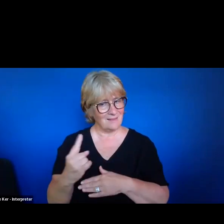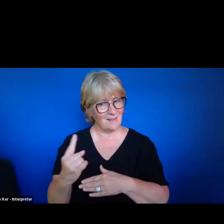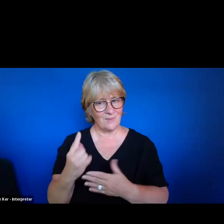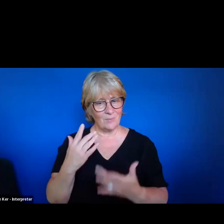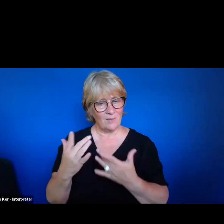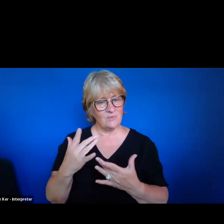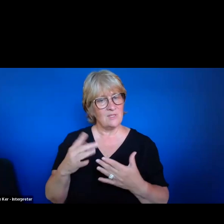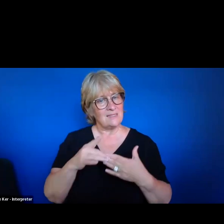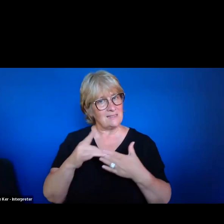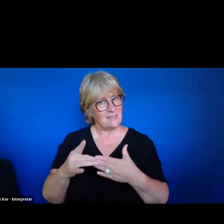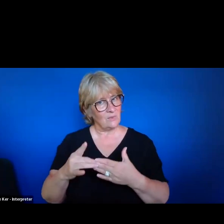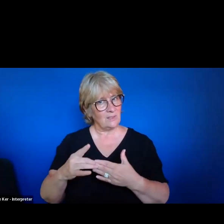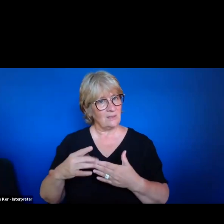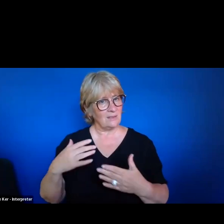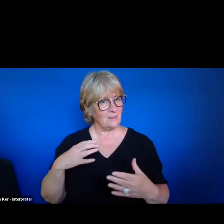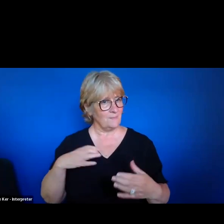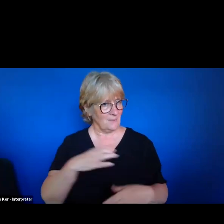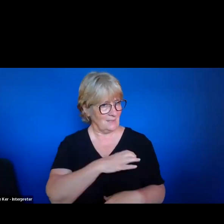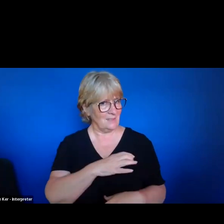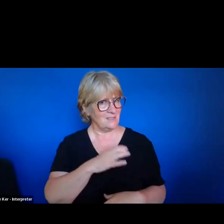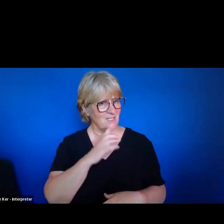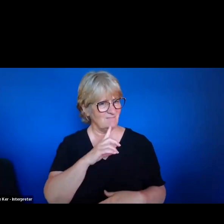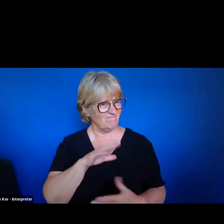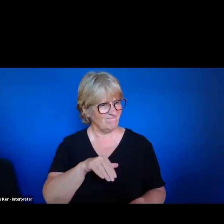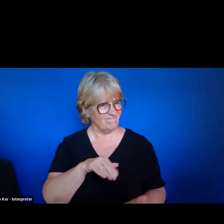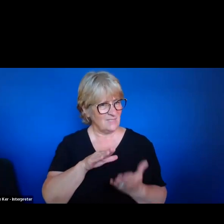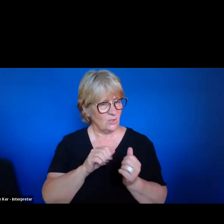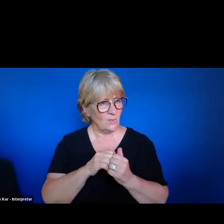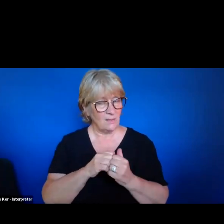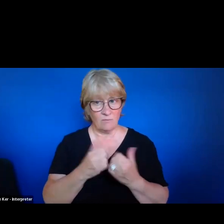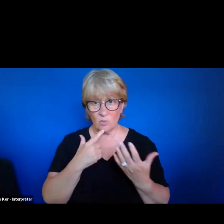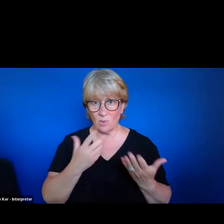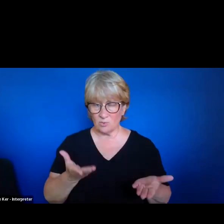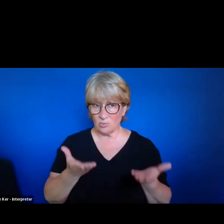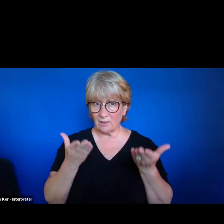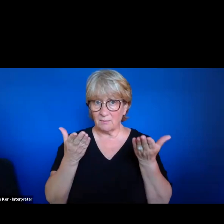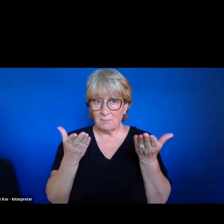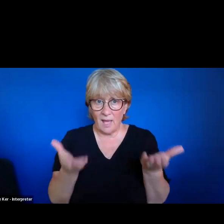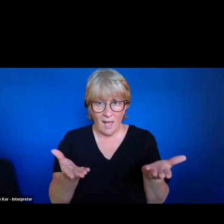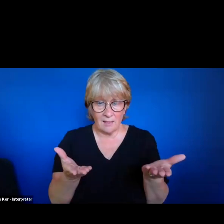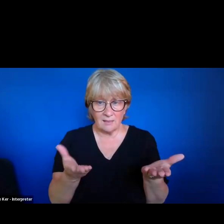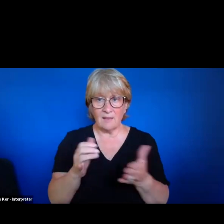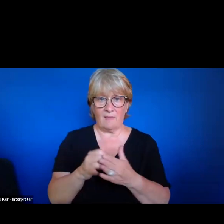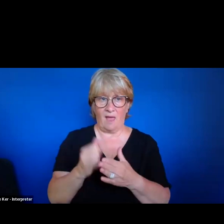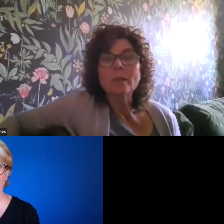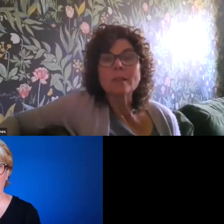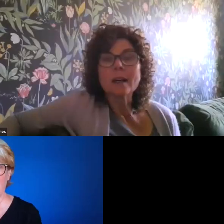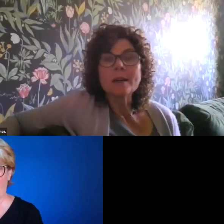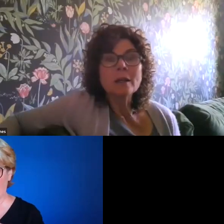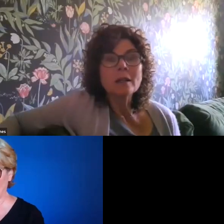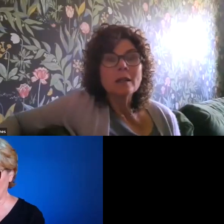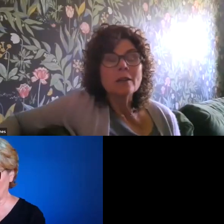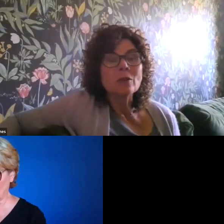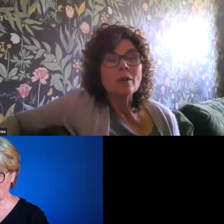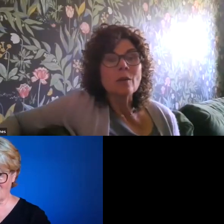for the steering committee to grapple with. If you all would like to recommend that if after a certain point in